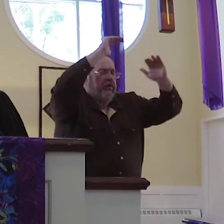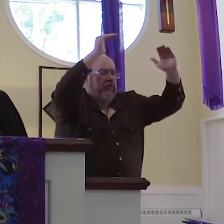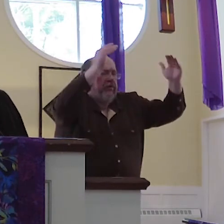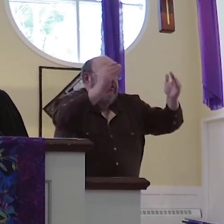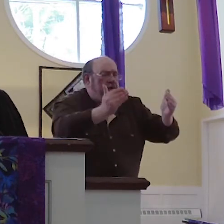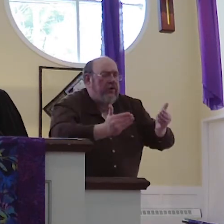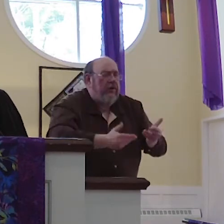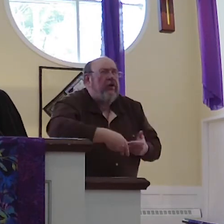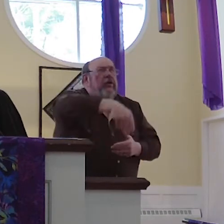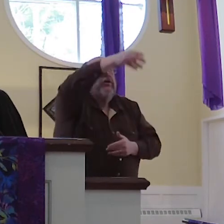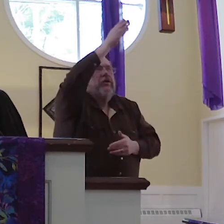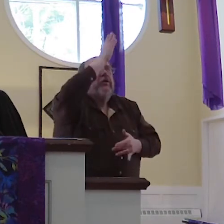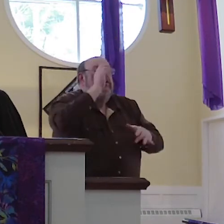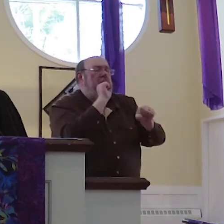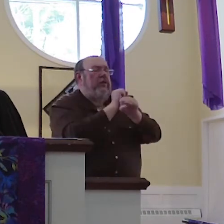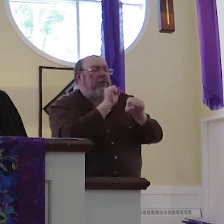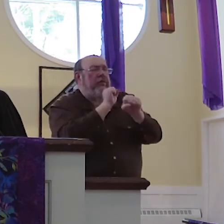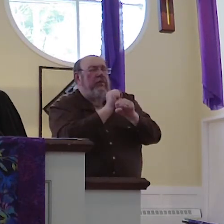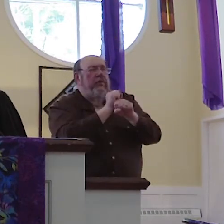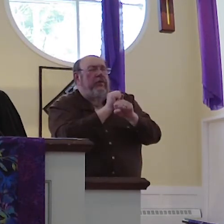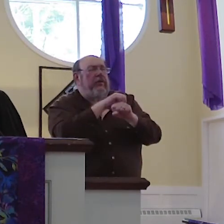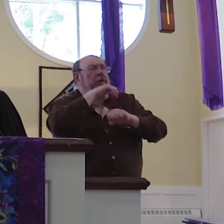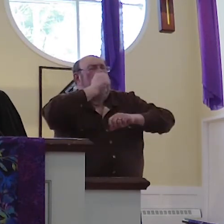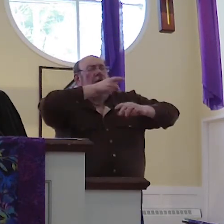not the other way around.